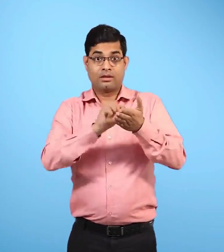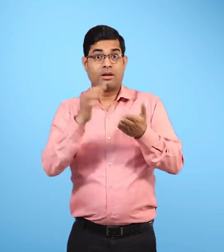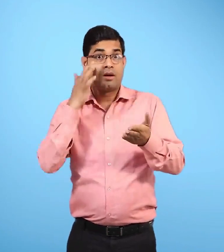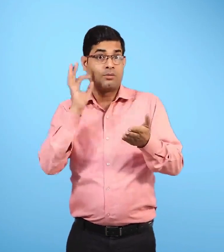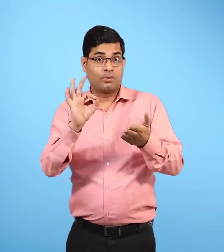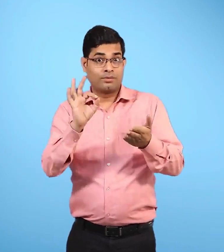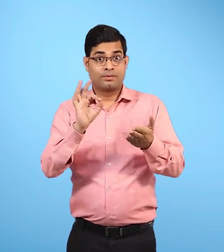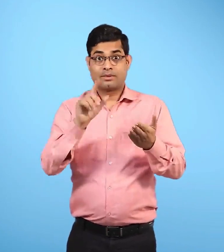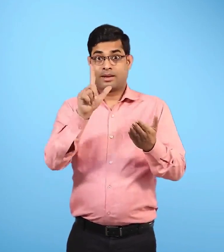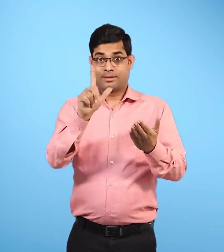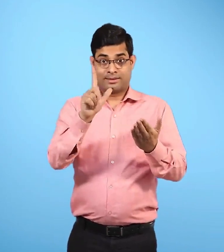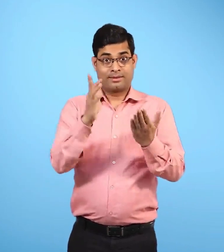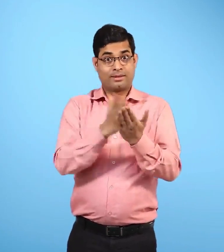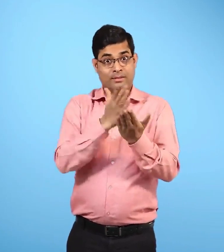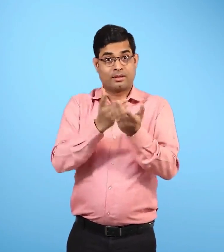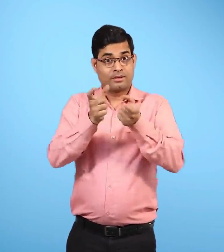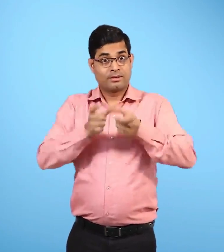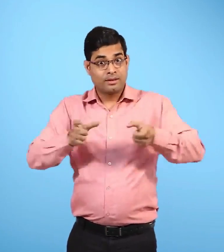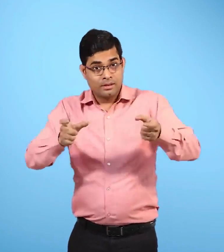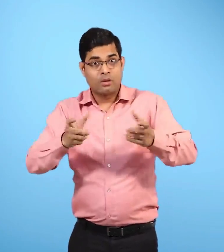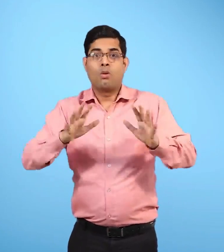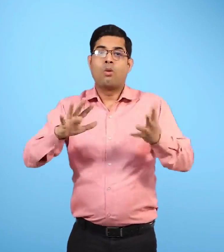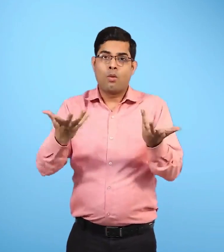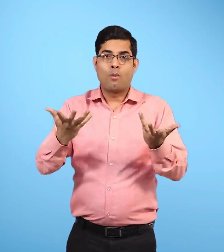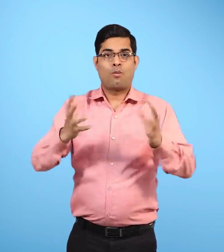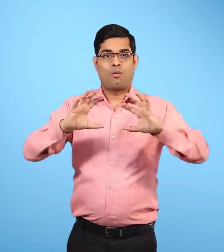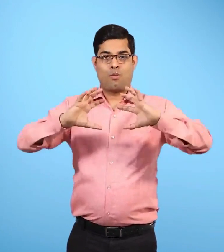notice about a library committee or a